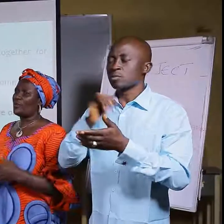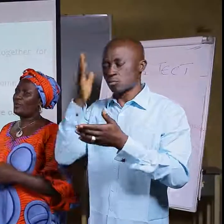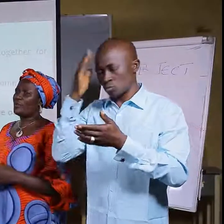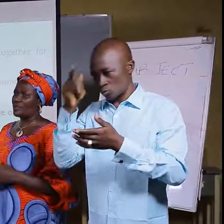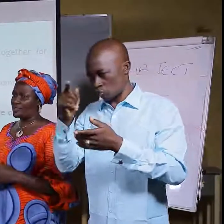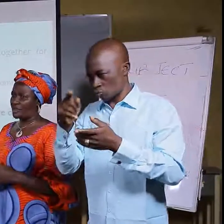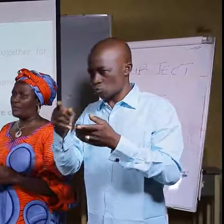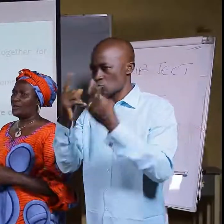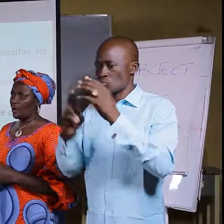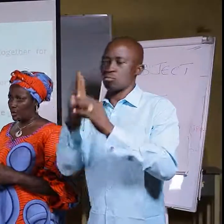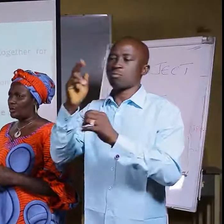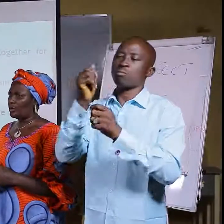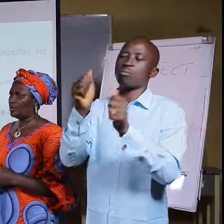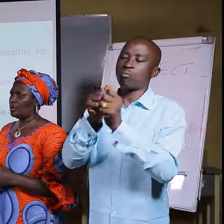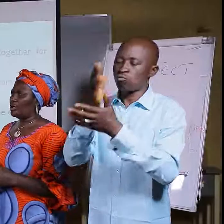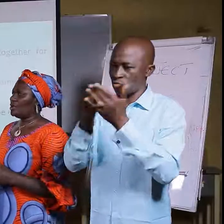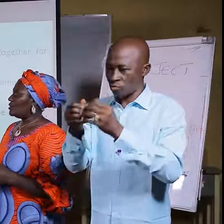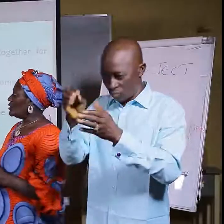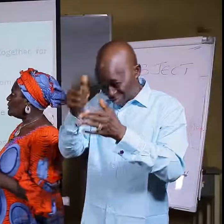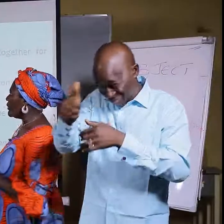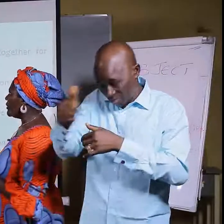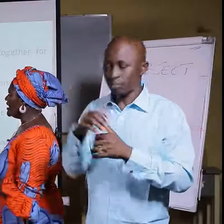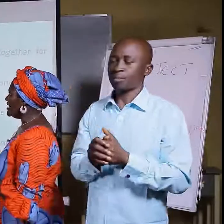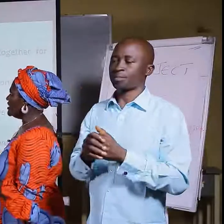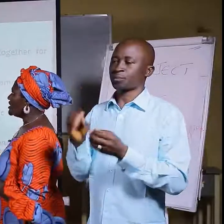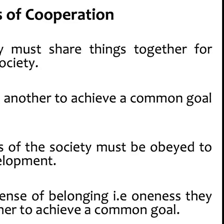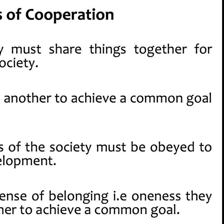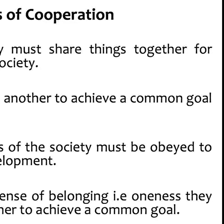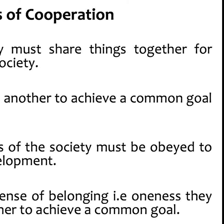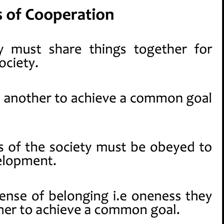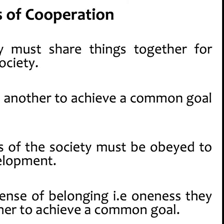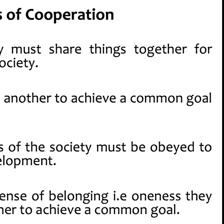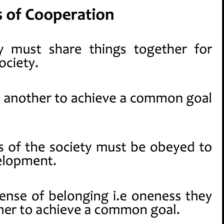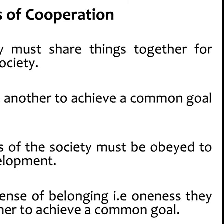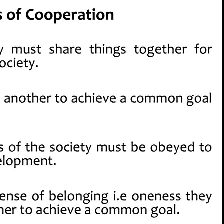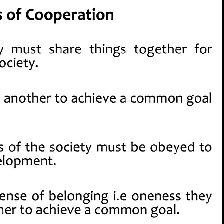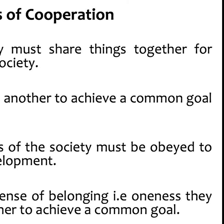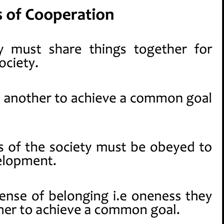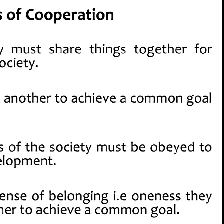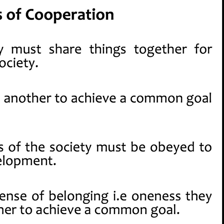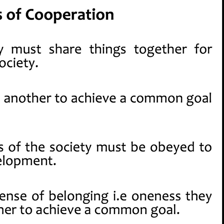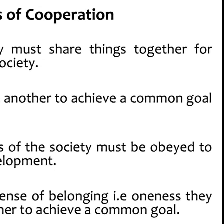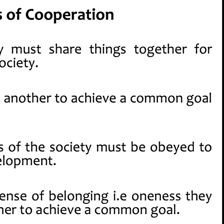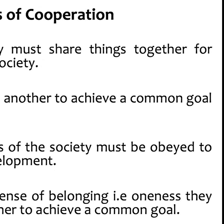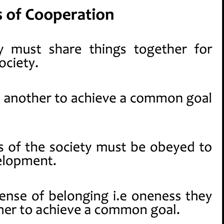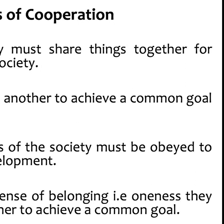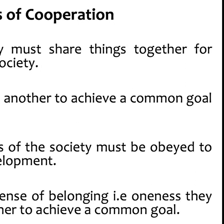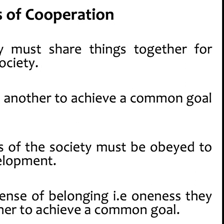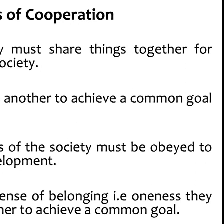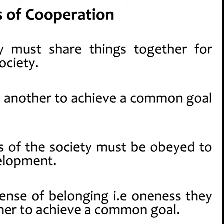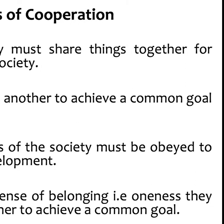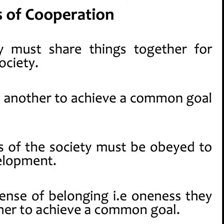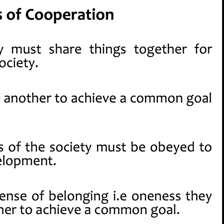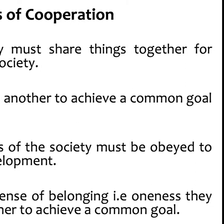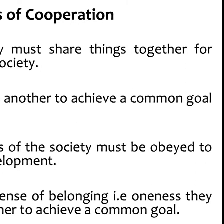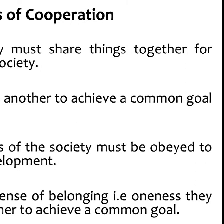to come up with some on your own. Number one is sharing. Sharing is one